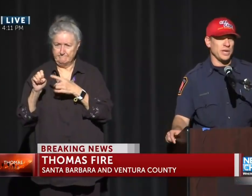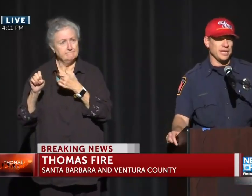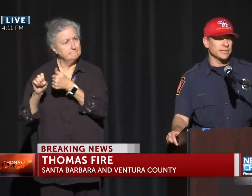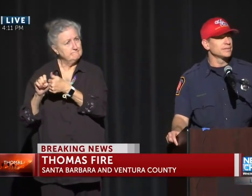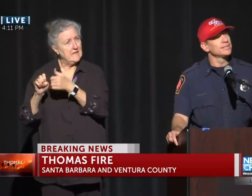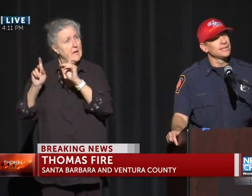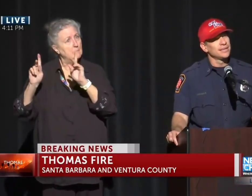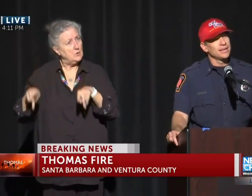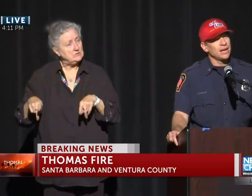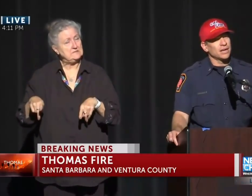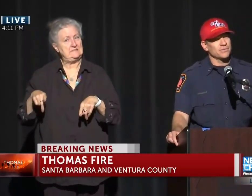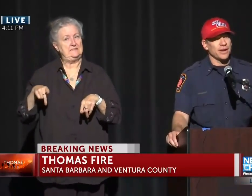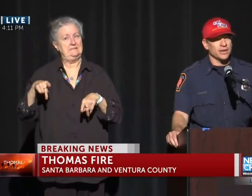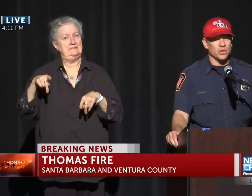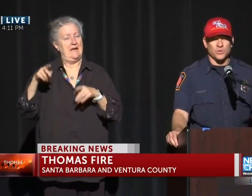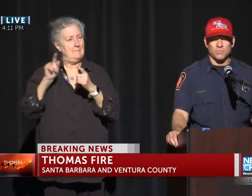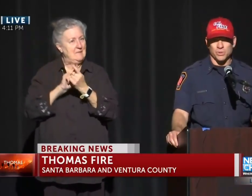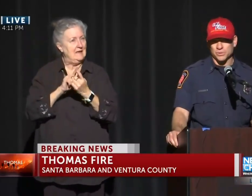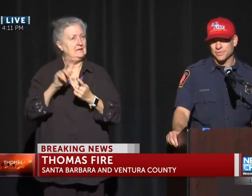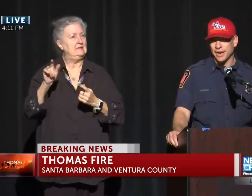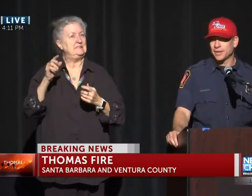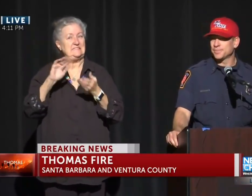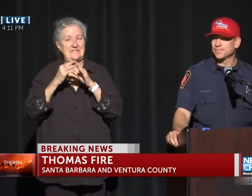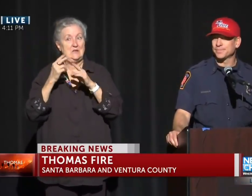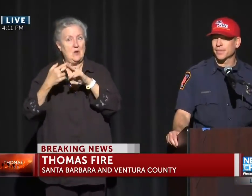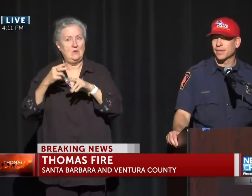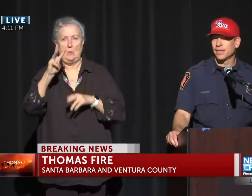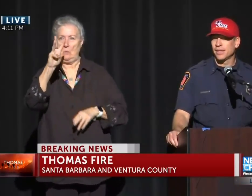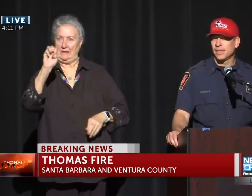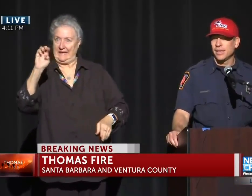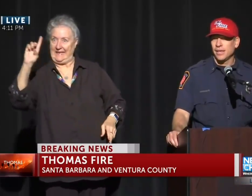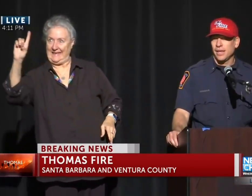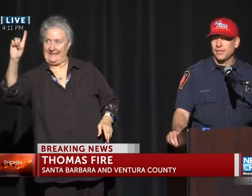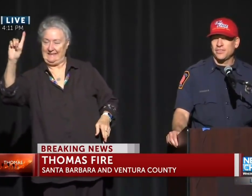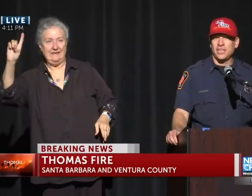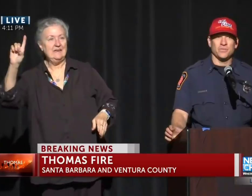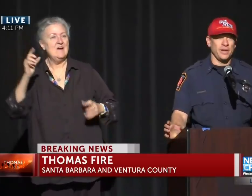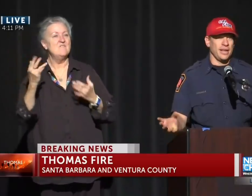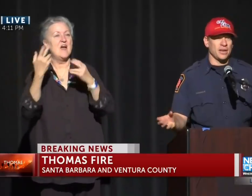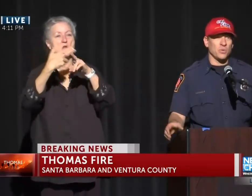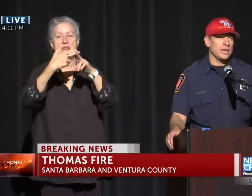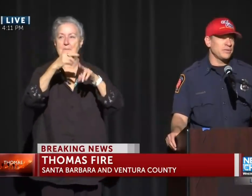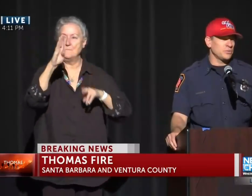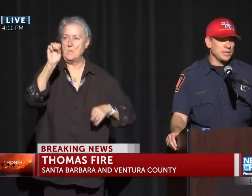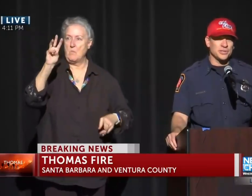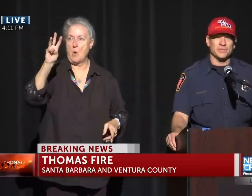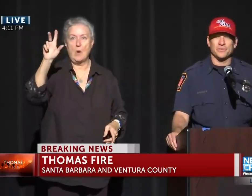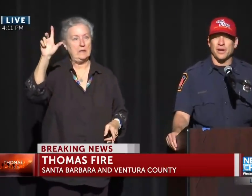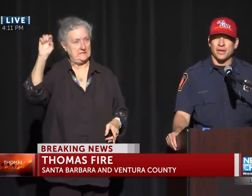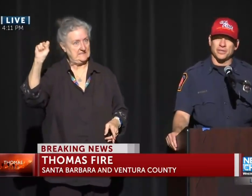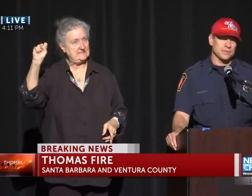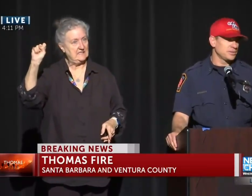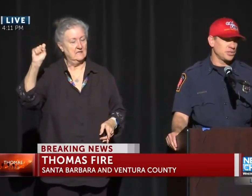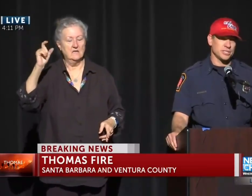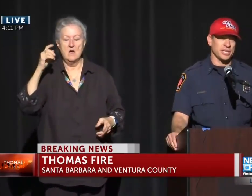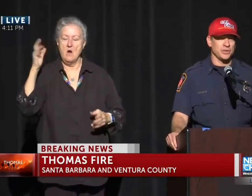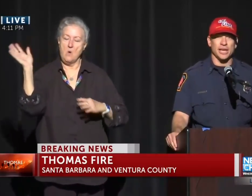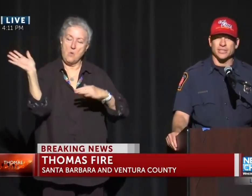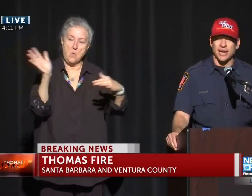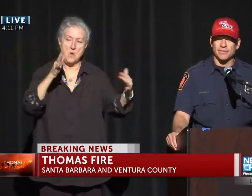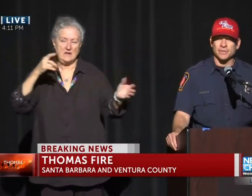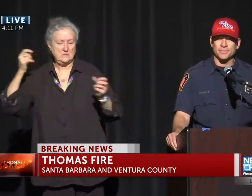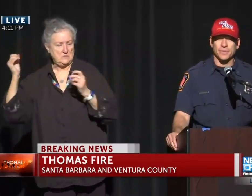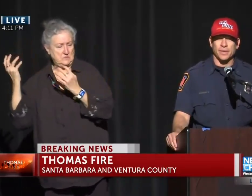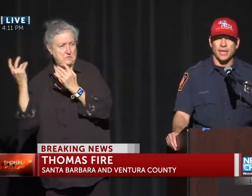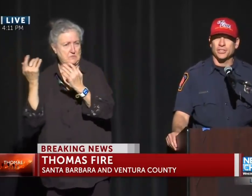in the city of Weed on a fire called the Bulls Fire. And the city of Weed had a wind-driven fire just